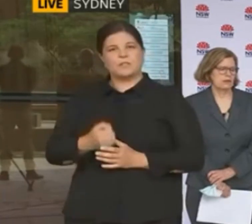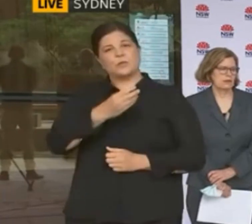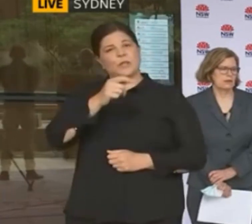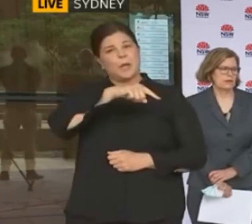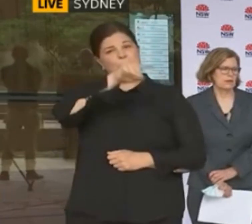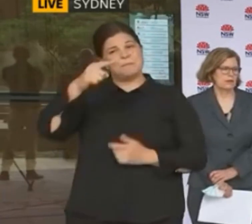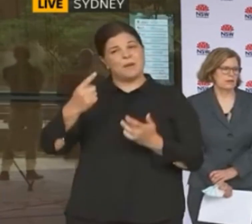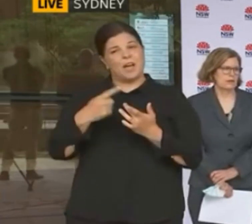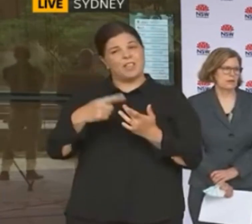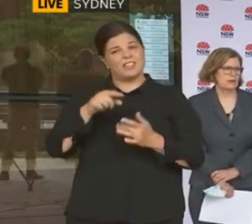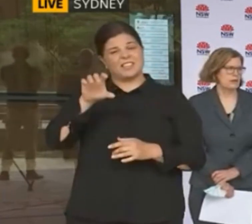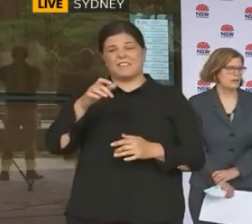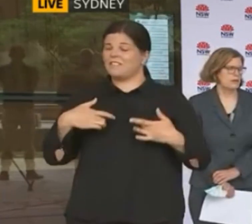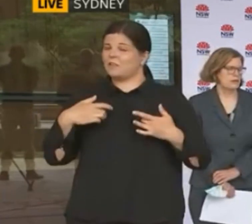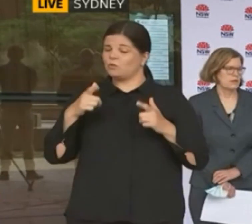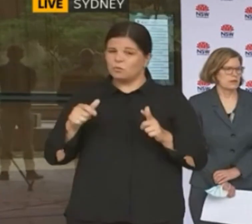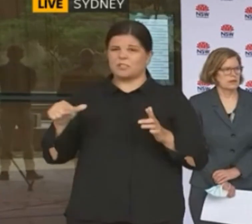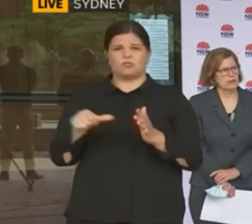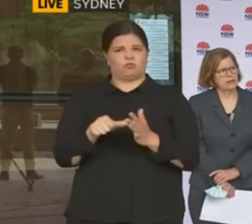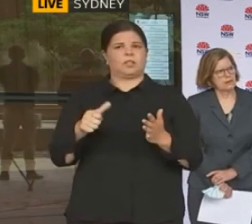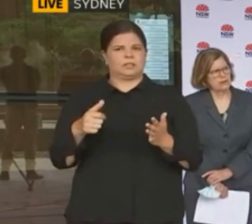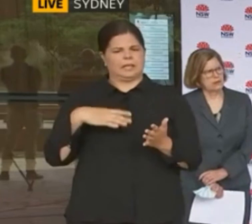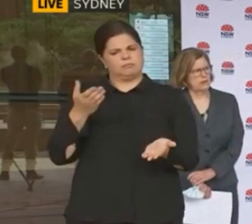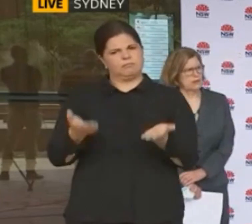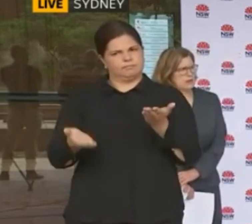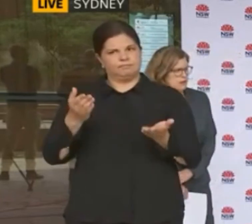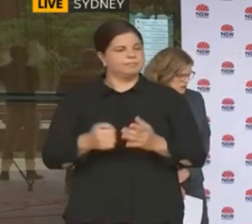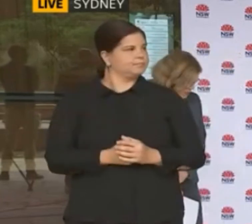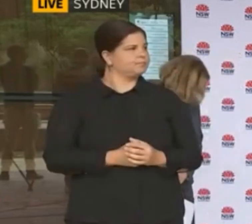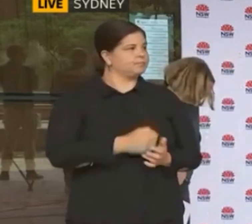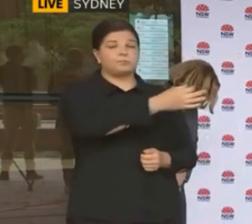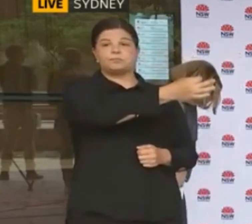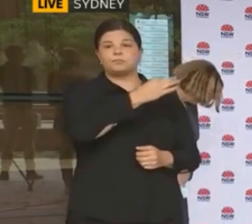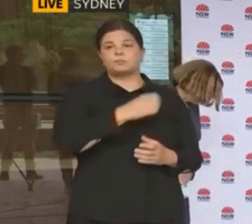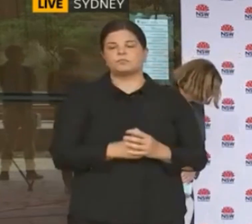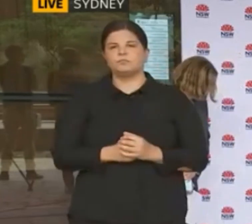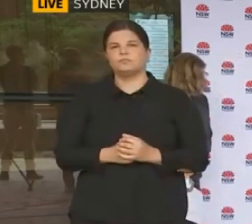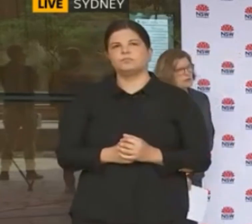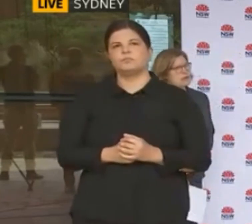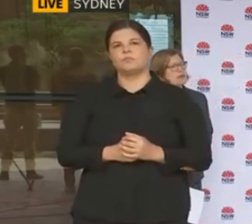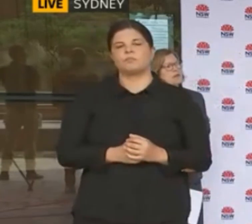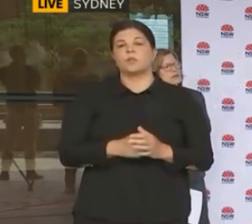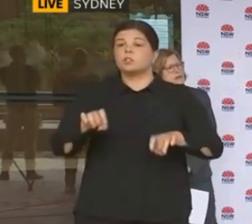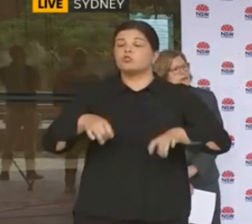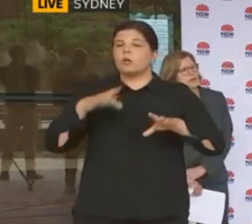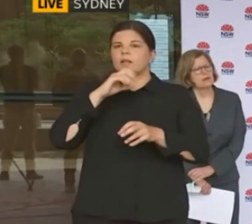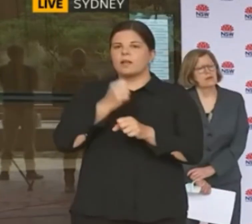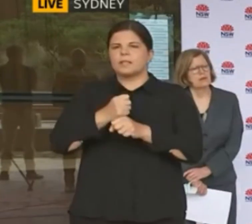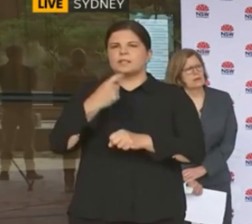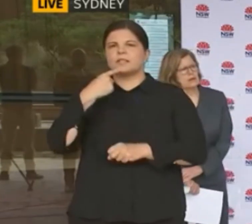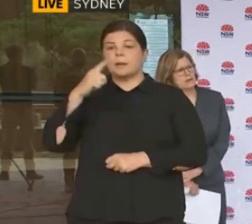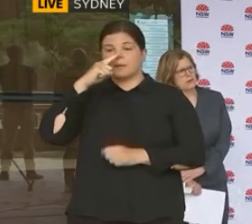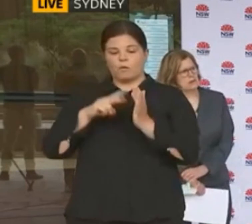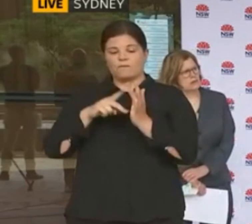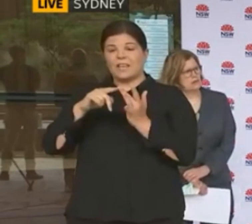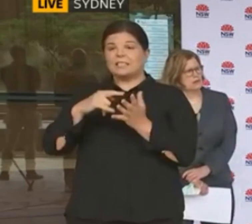some premiers, I think, is too over the top. The Federal Immigration Minister has made some comments today about temporary visa holders should be perhaps deported if